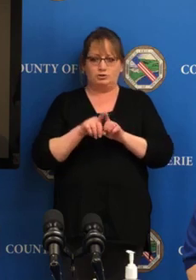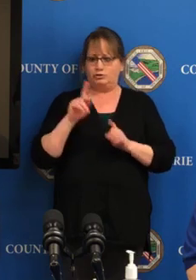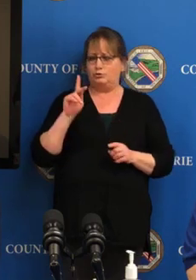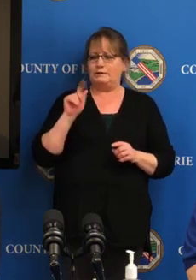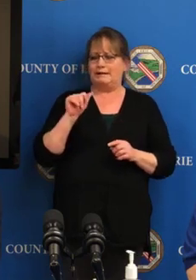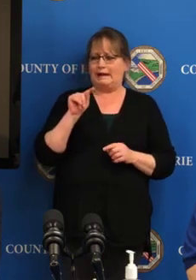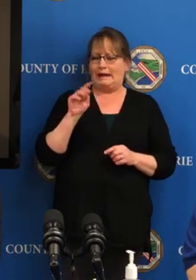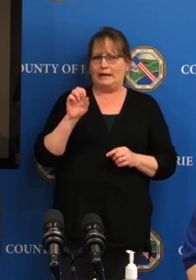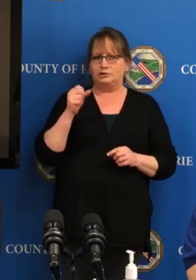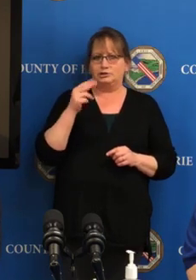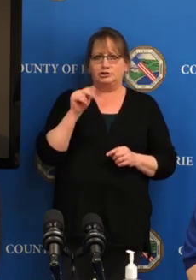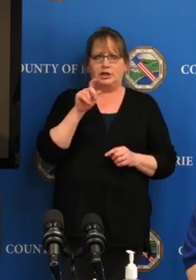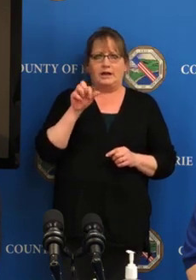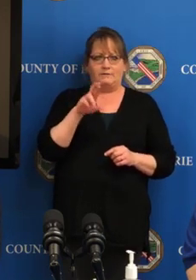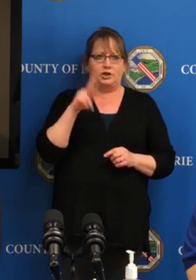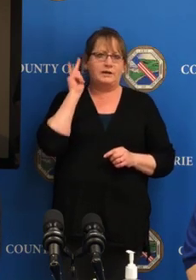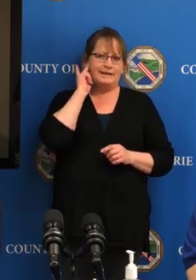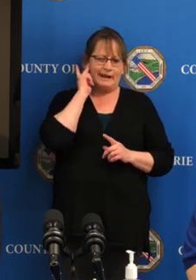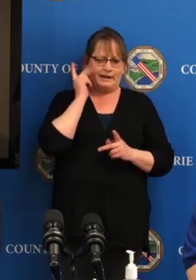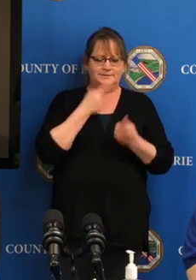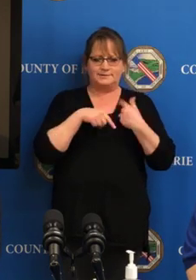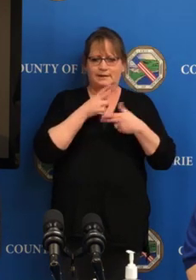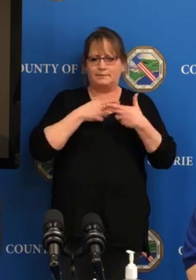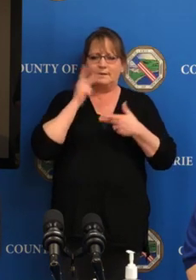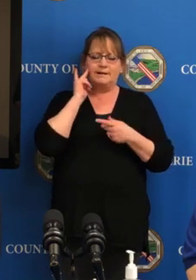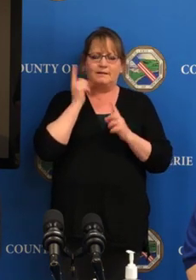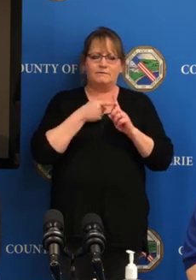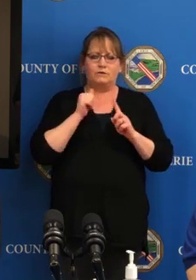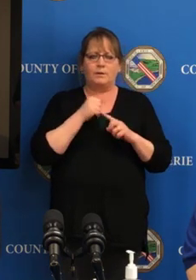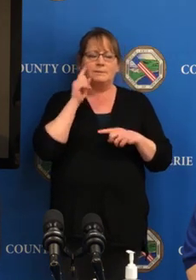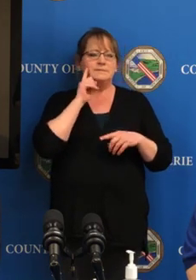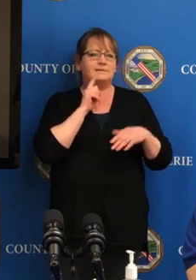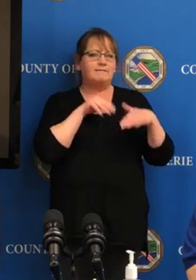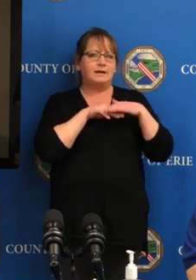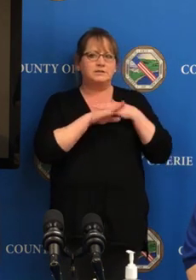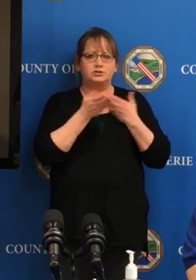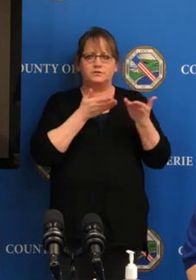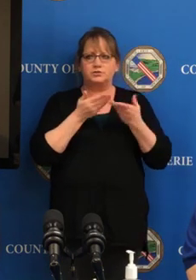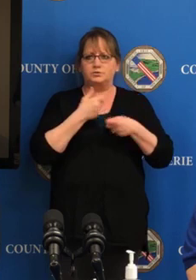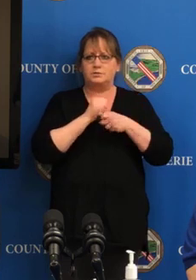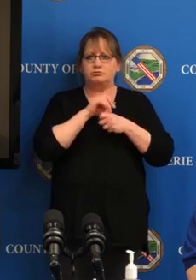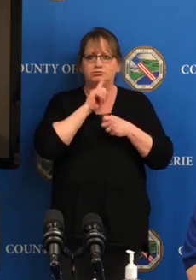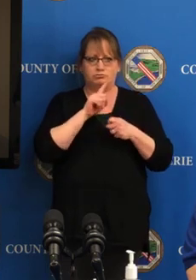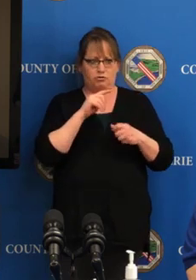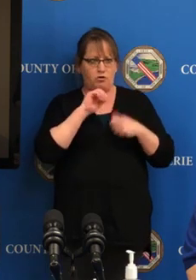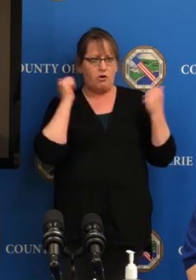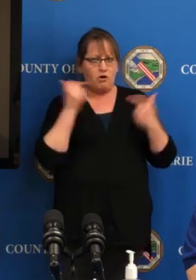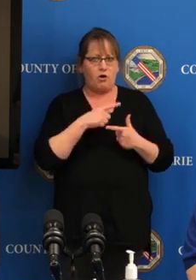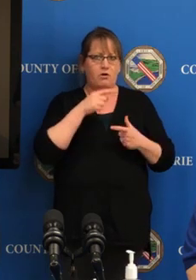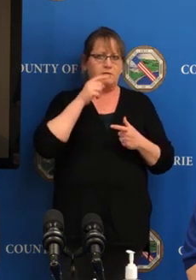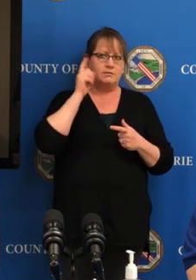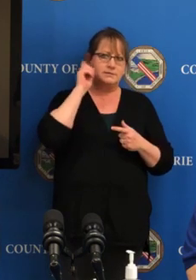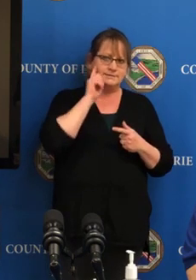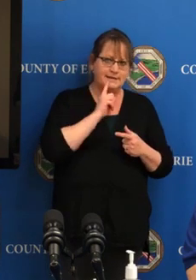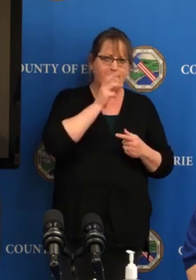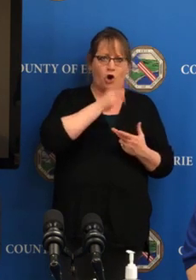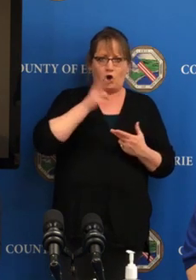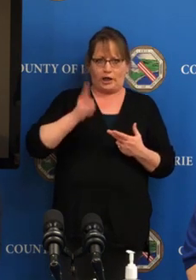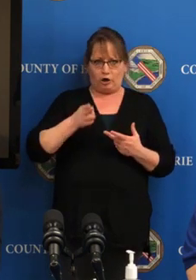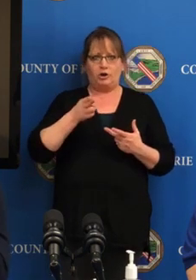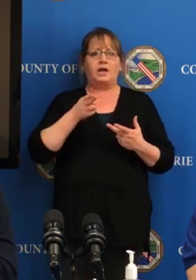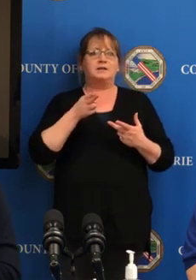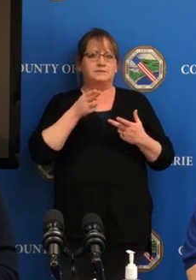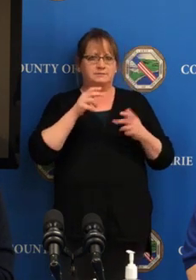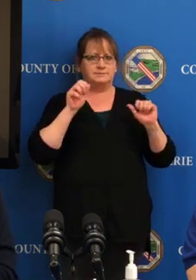Shaver from Deaf Access Services so that we could provide this information to those that are have hearing disabilities in